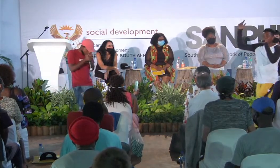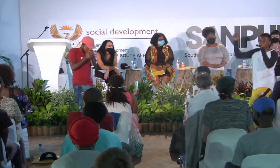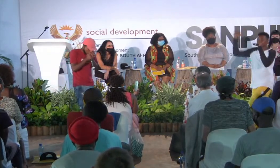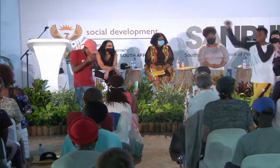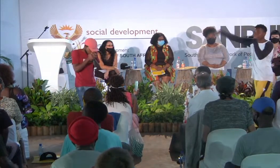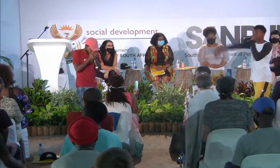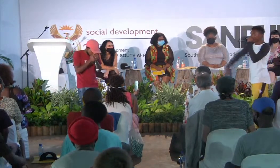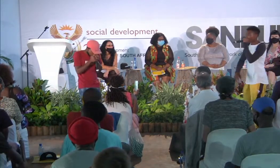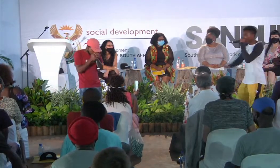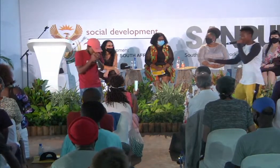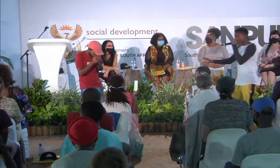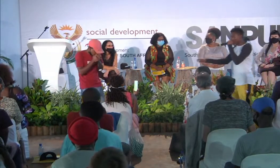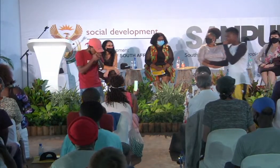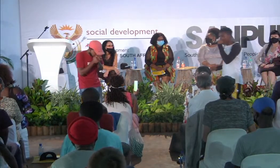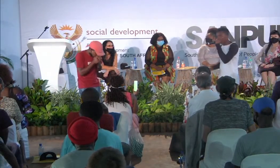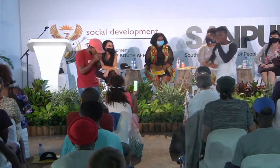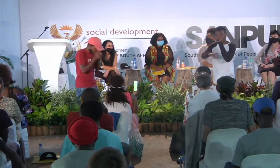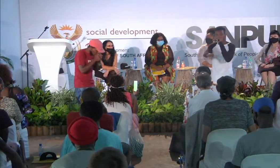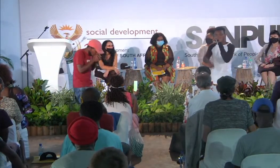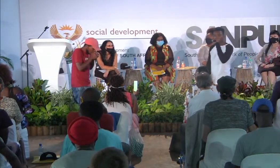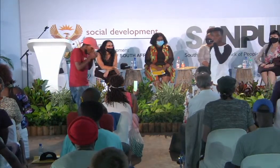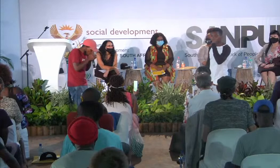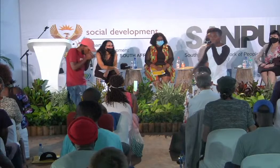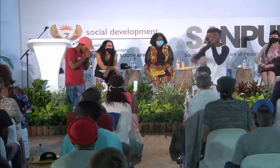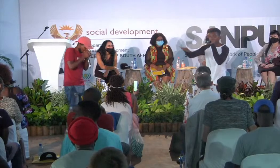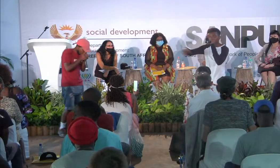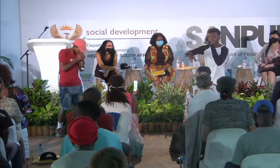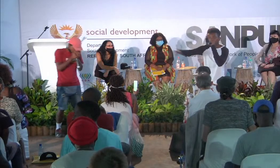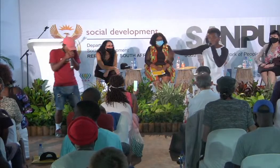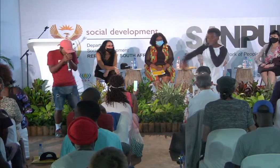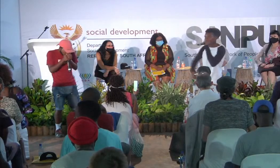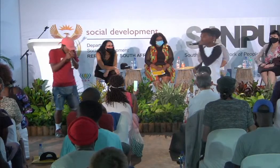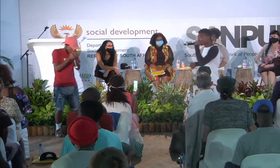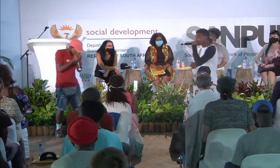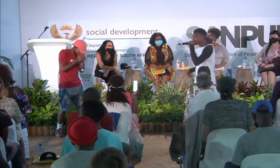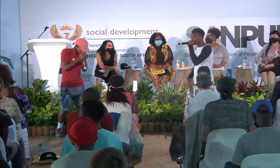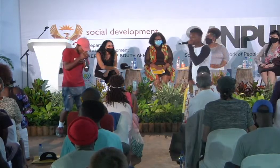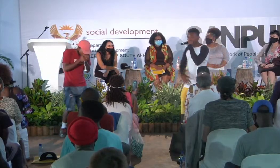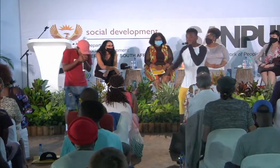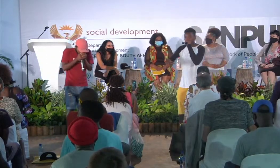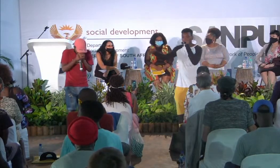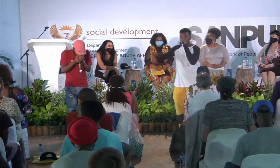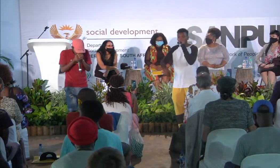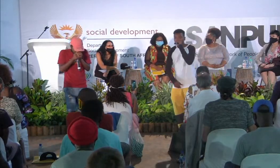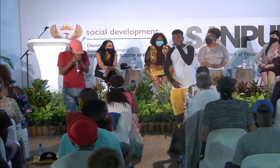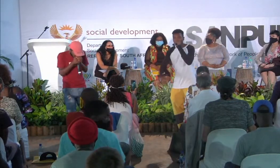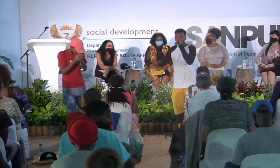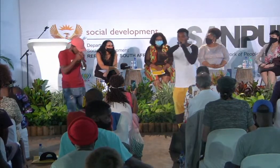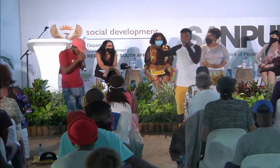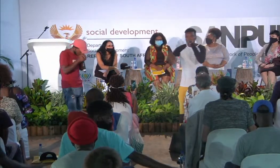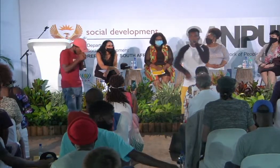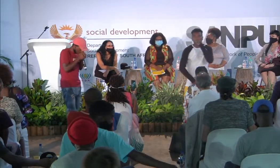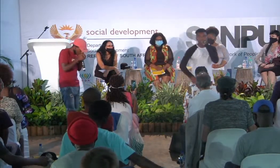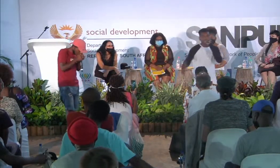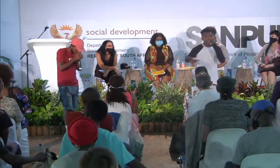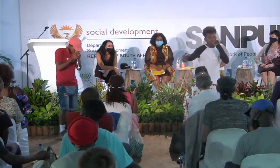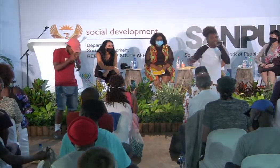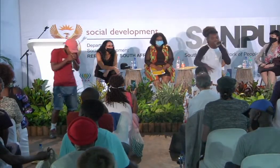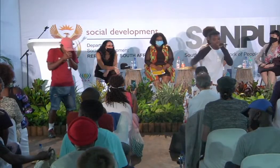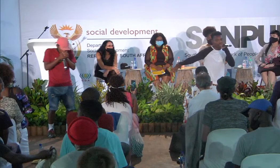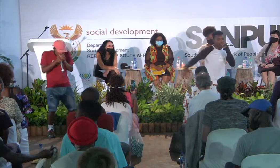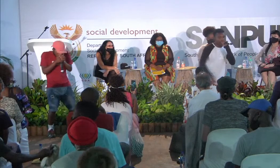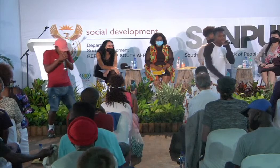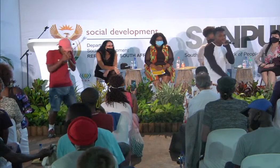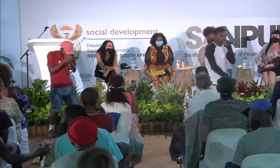ngezandla plus ucash benganawo thus getting paid by the hour was kind of vague ule out I'm chasing the money till I'm dead